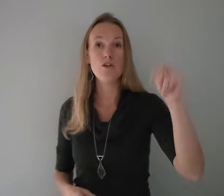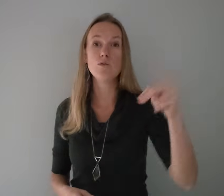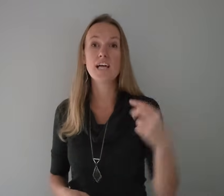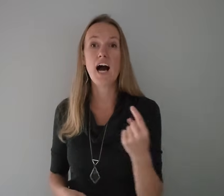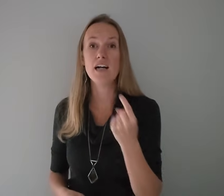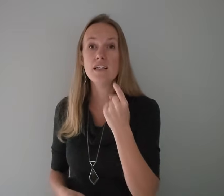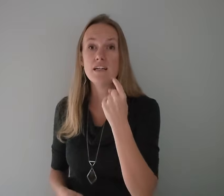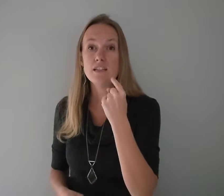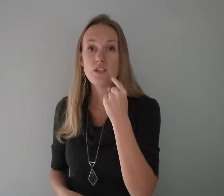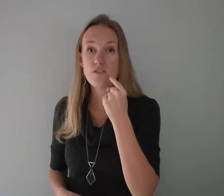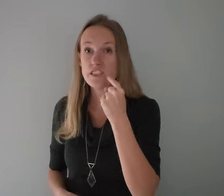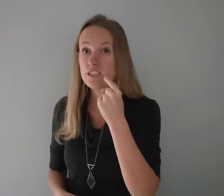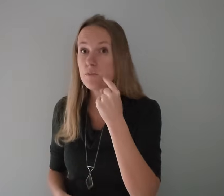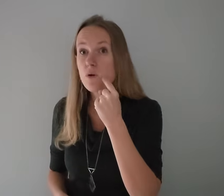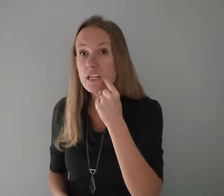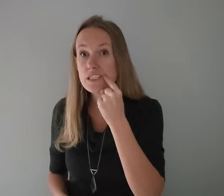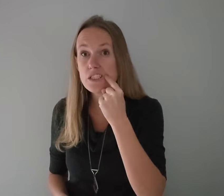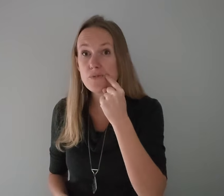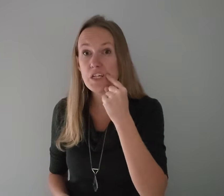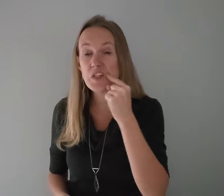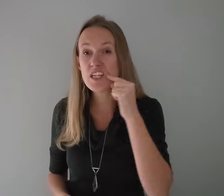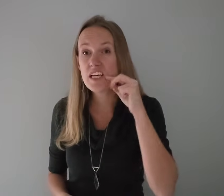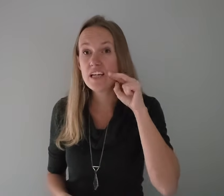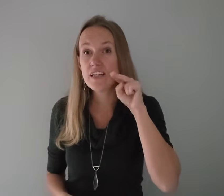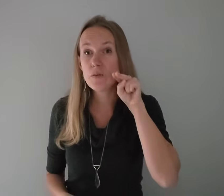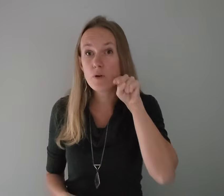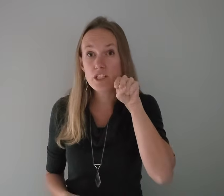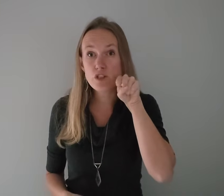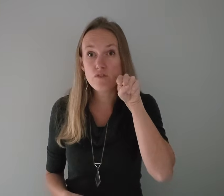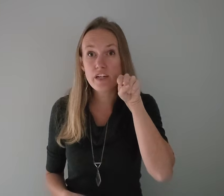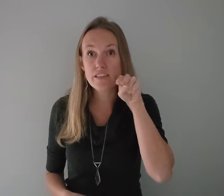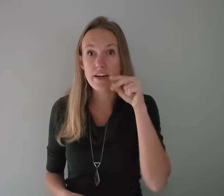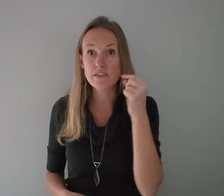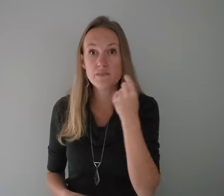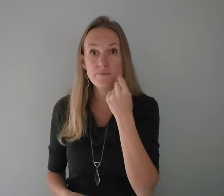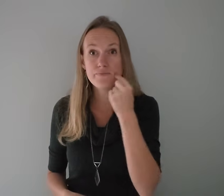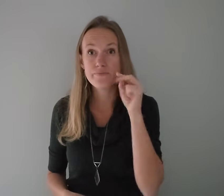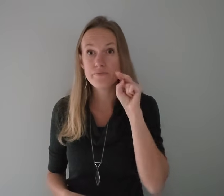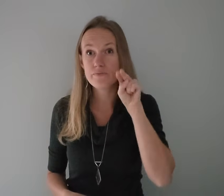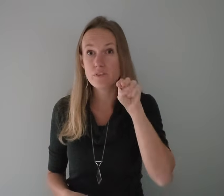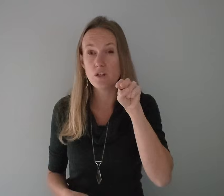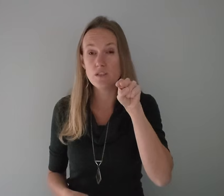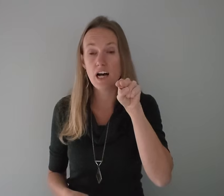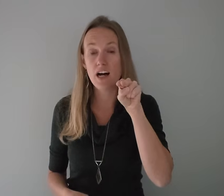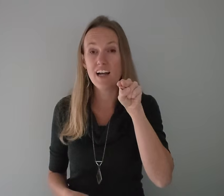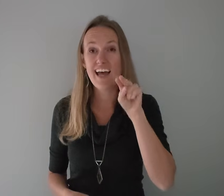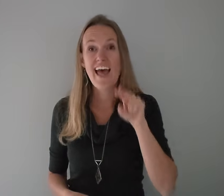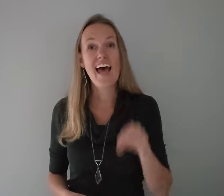No tongue. So first you point to your mouth, and then you point 2 fingers out. No tongue, and